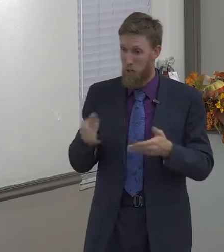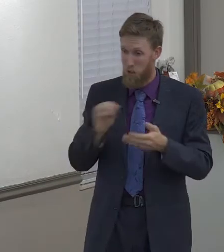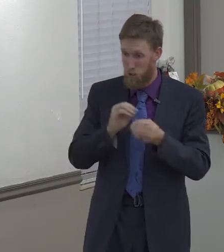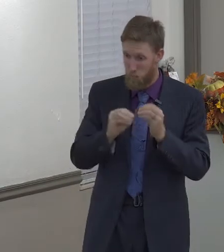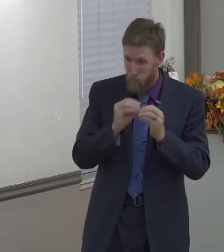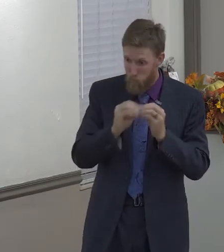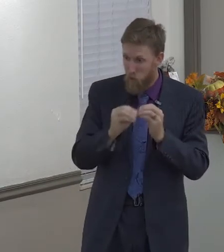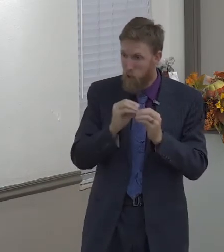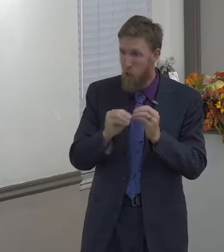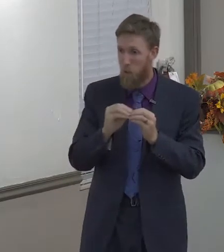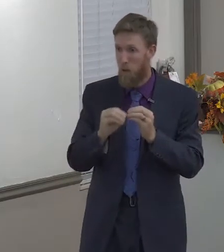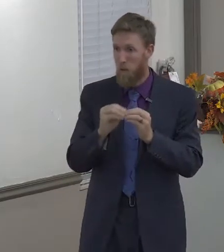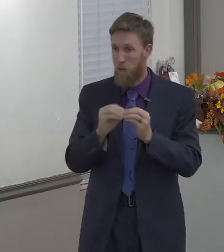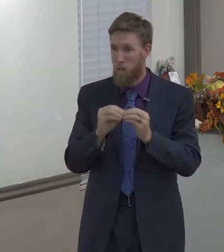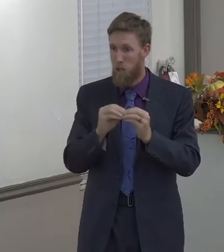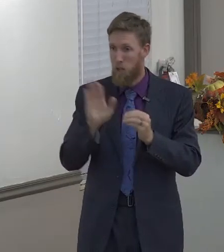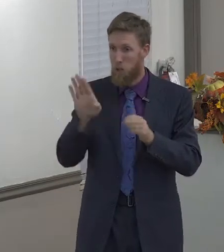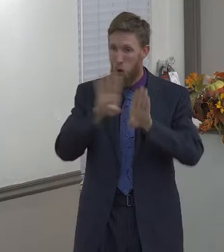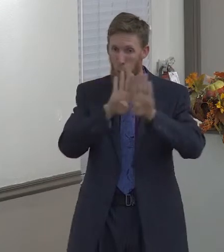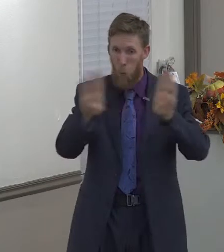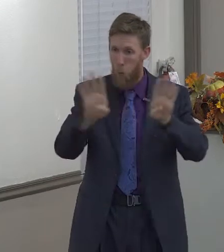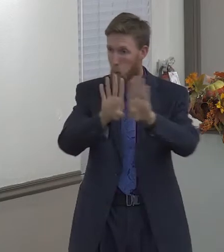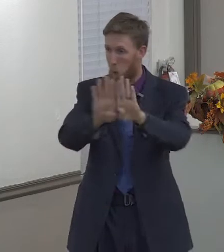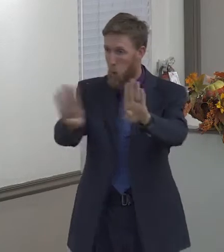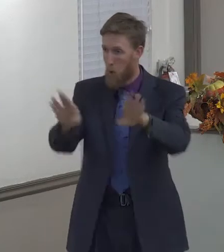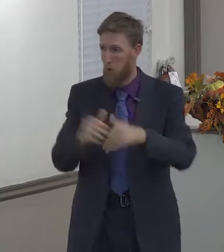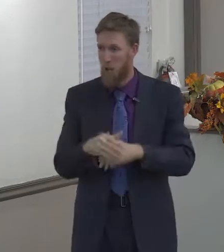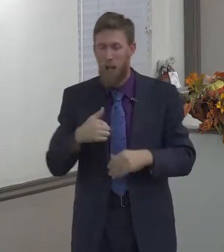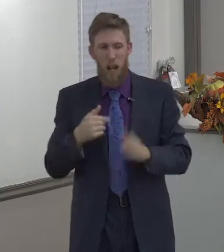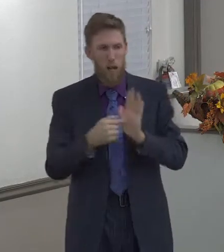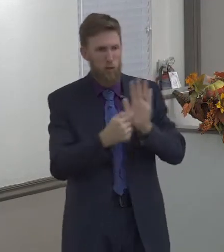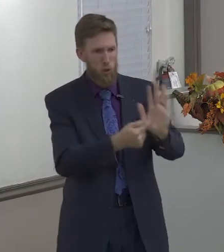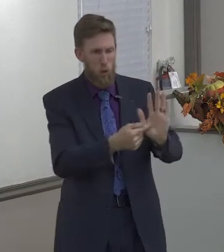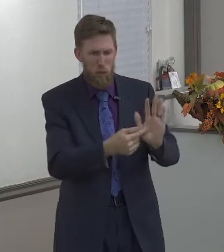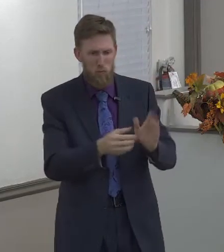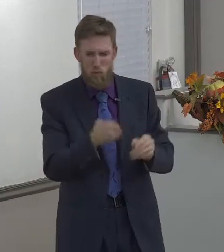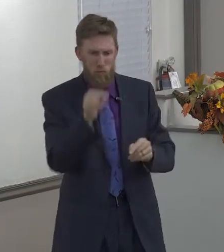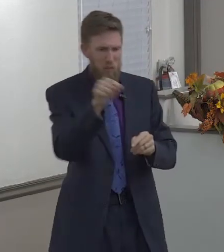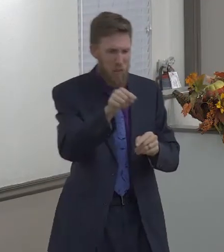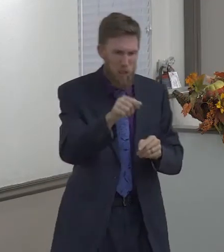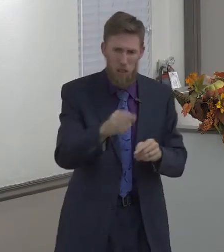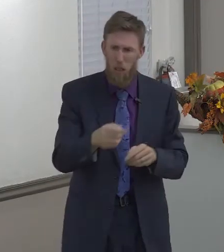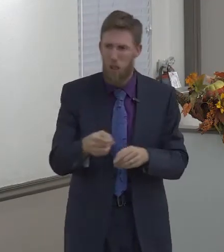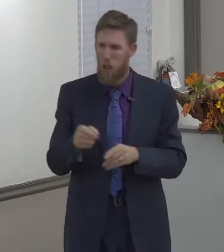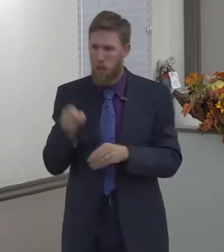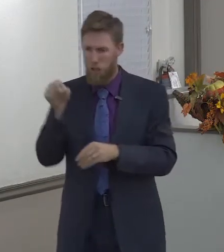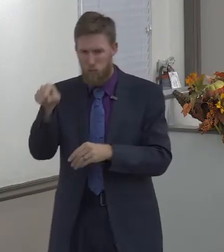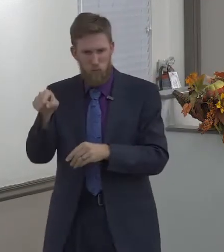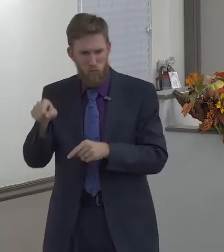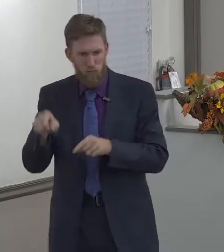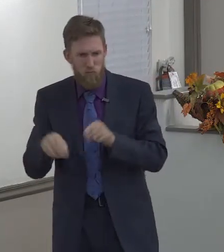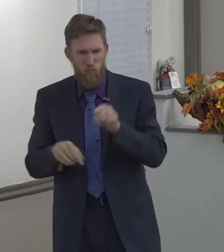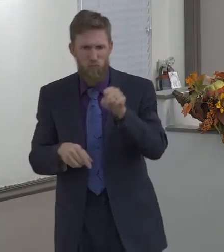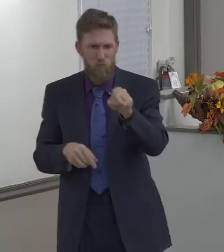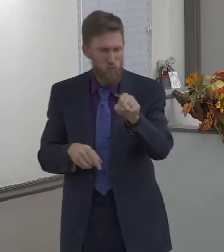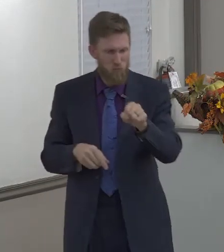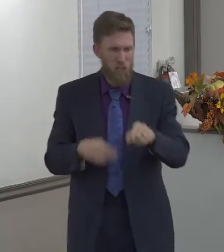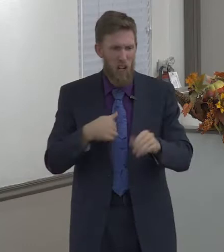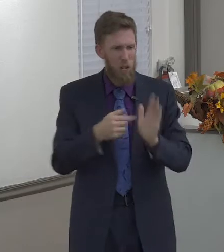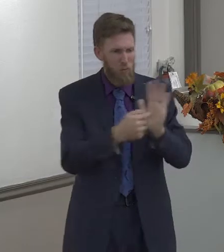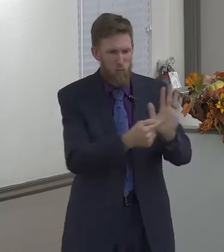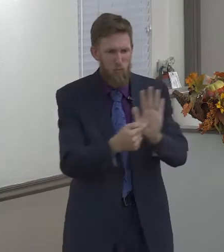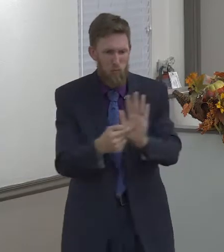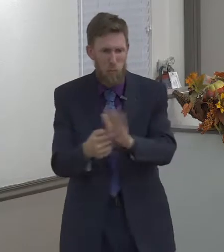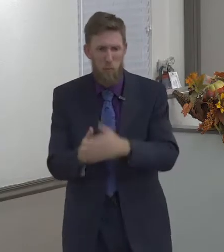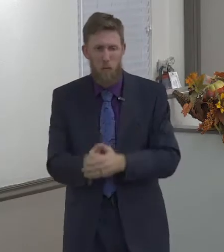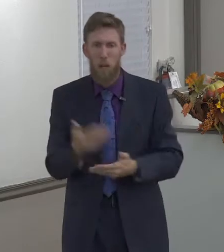again. It's probably like 8:30. And the doorbell rings, and I go upstairs, and there's another guy there. And then as I'm like